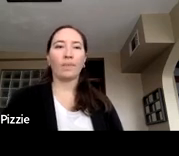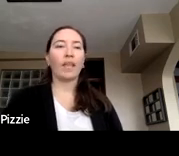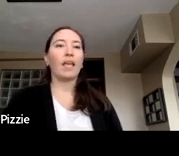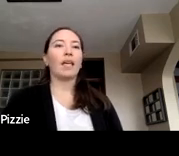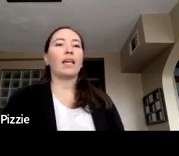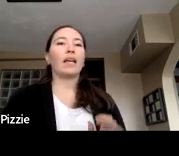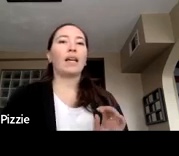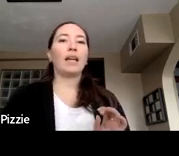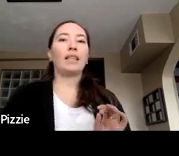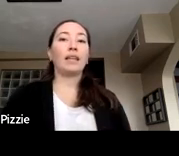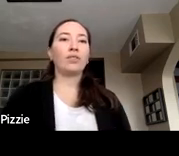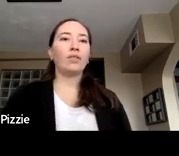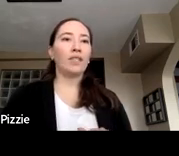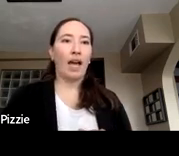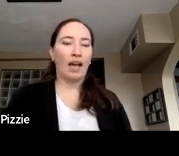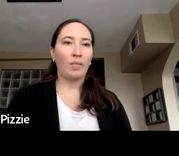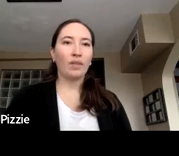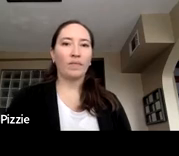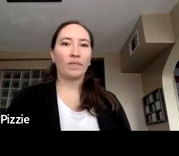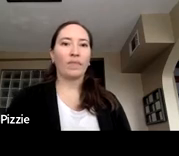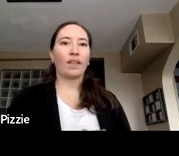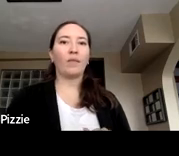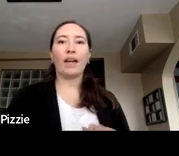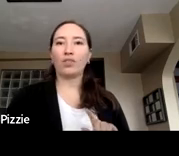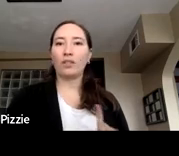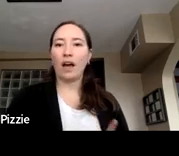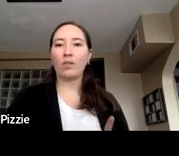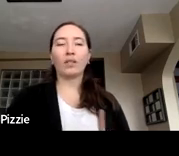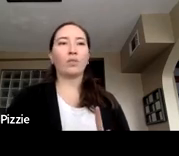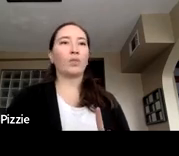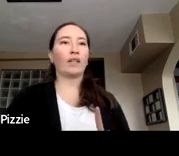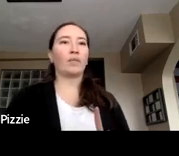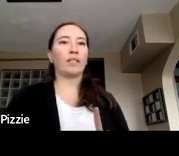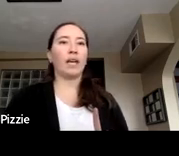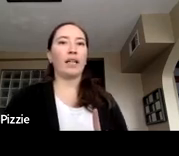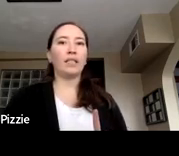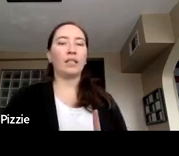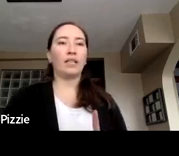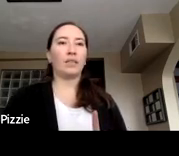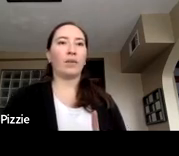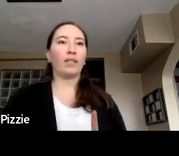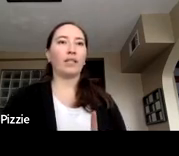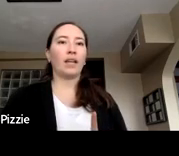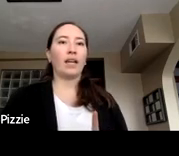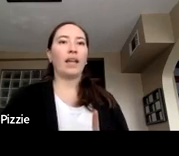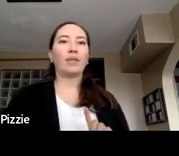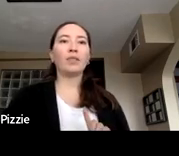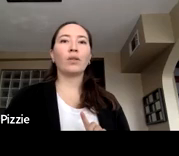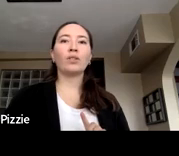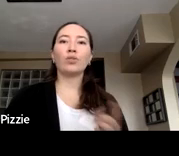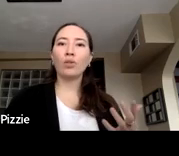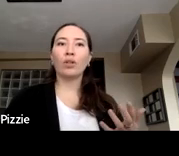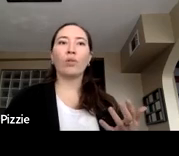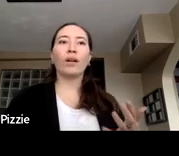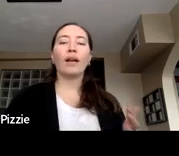Okay. In the interest of time, I'm actually not going to switch back to my slides at this point, and I'm just